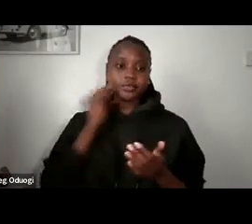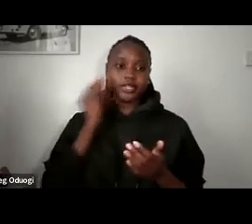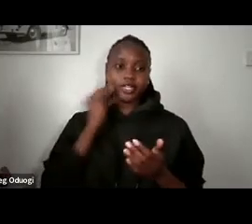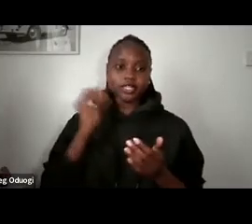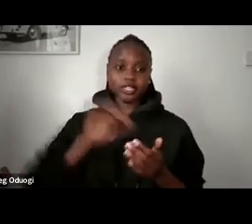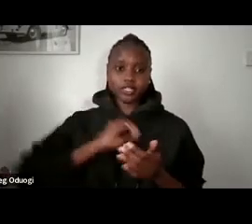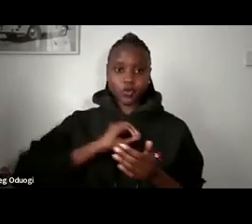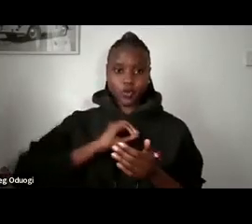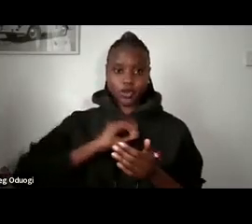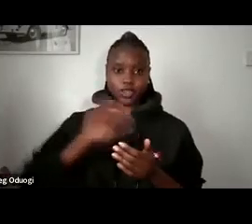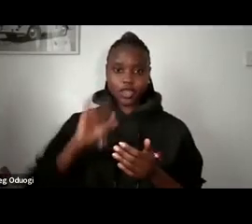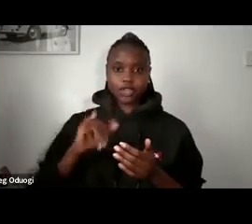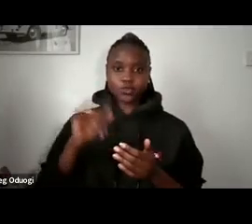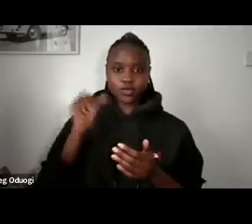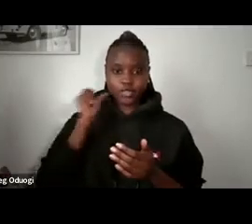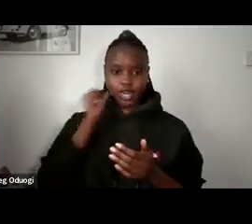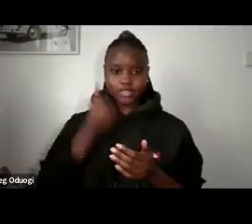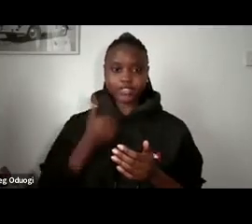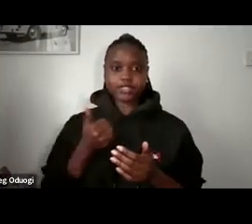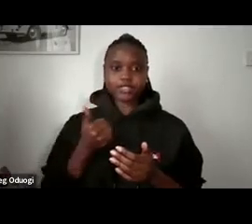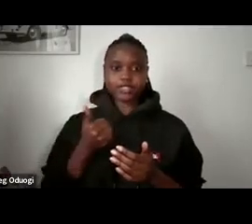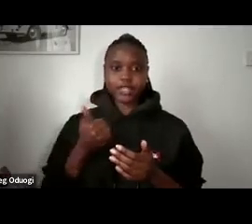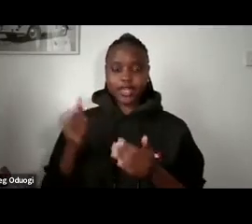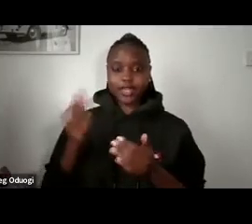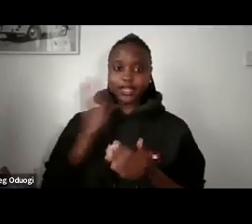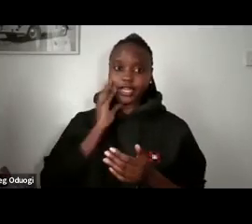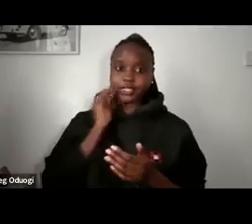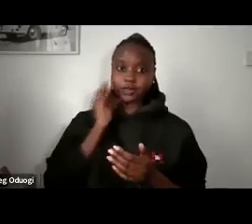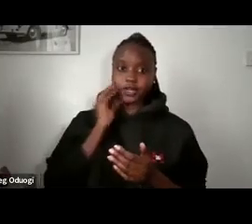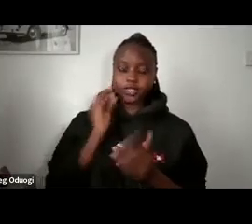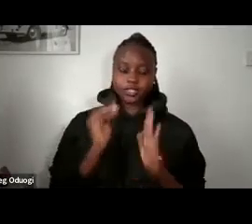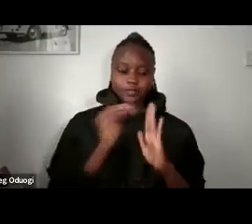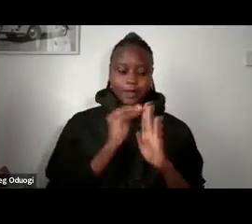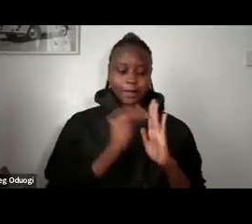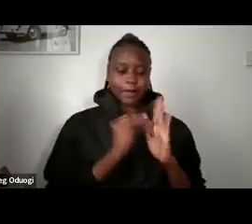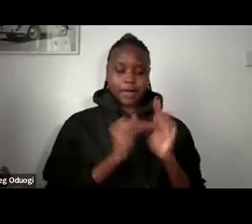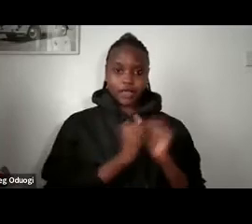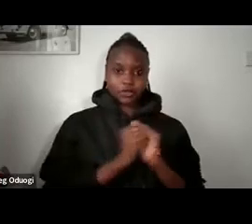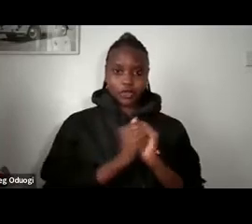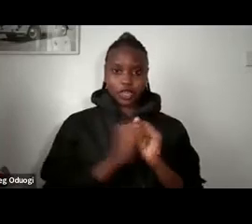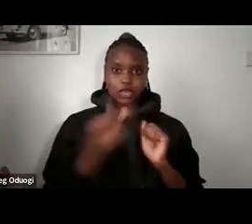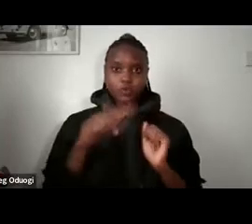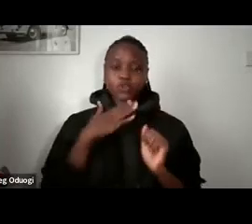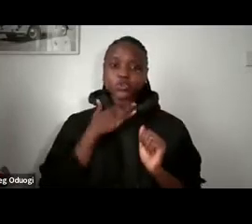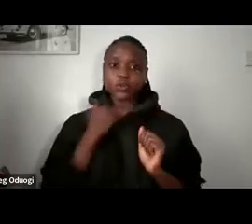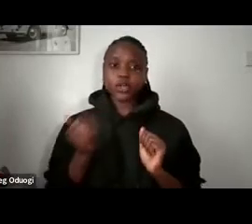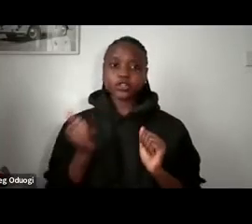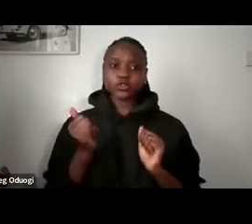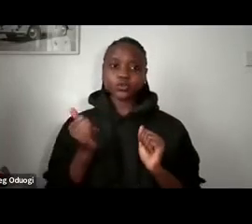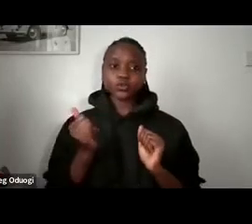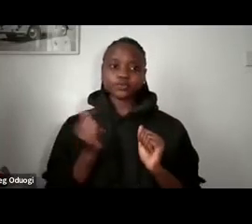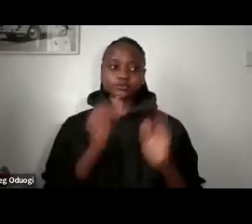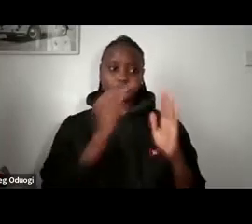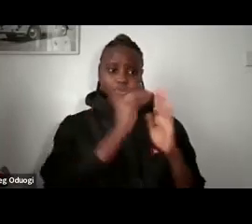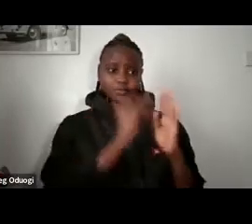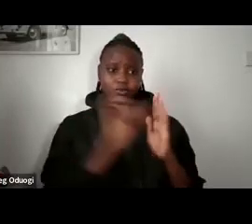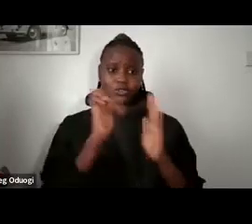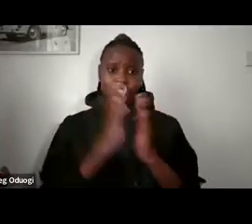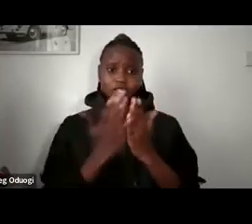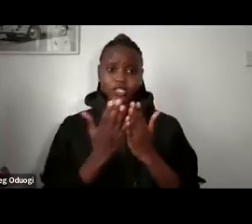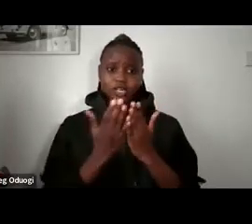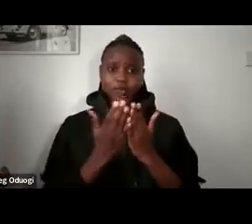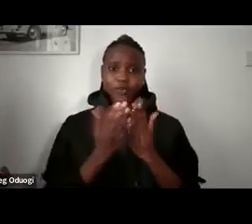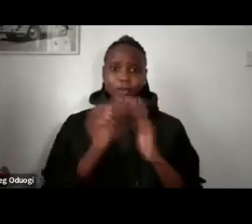from you. And that these experiences put together are what we want to put in our eKitabu magazine so that we can share